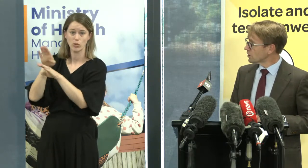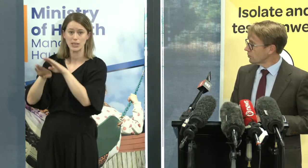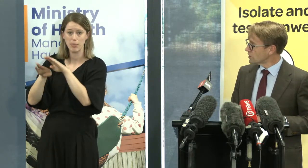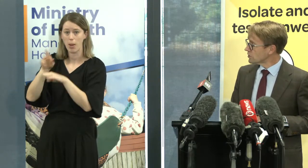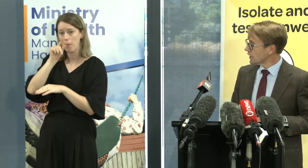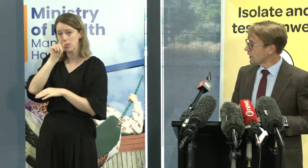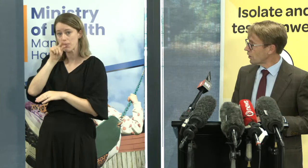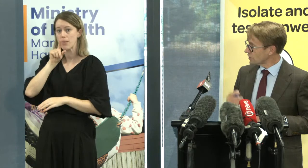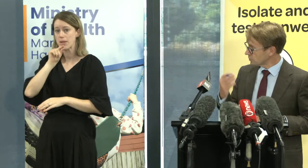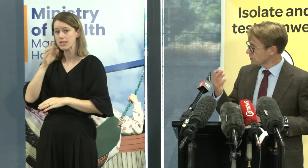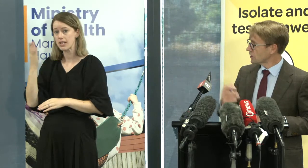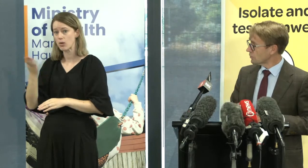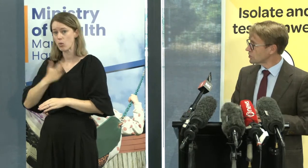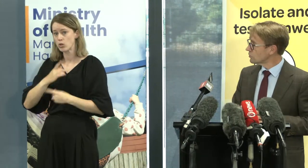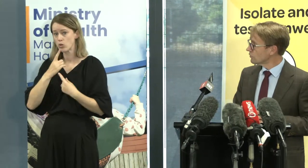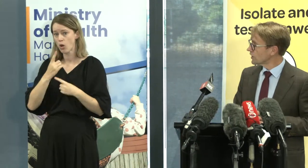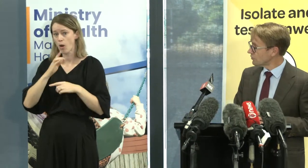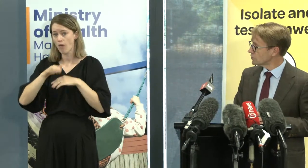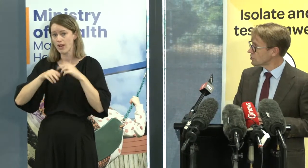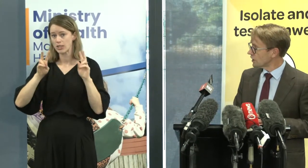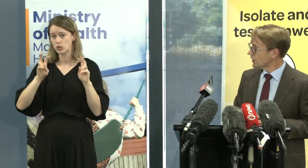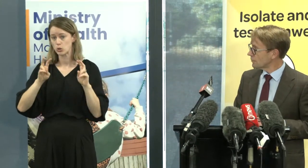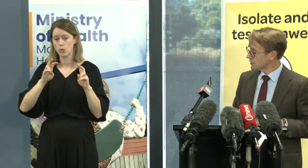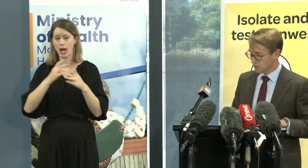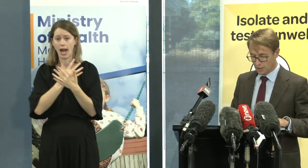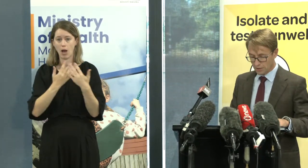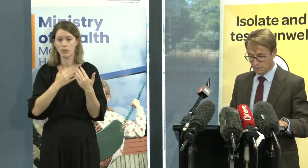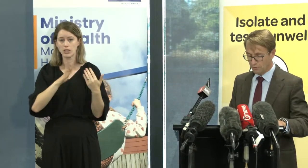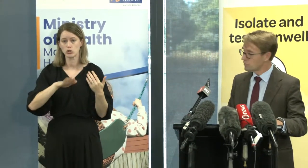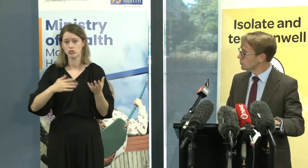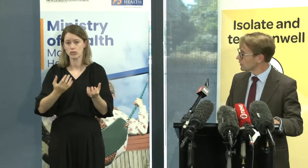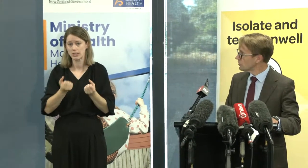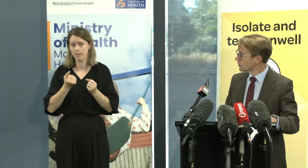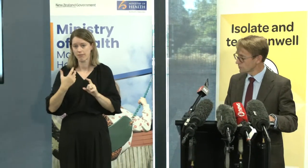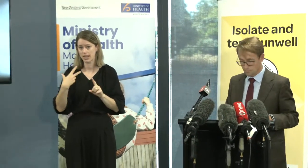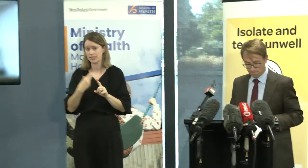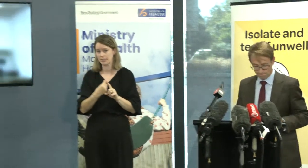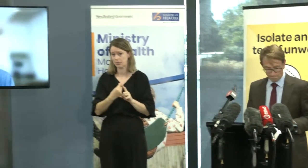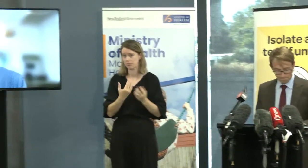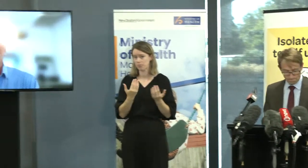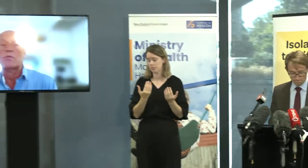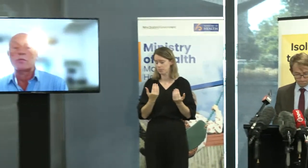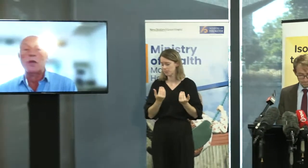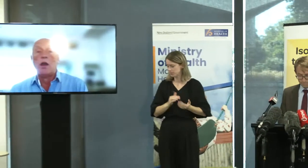want to comment on this particular issue of coverage amongst 5 to 11-year-olds.